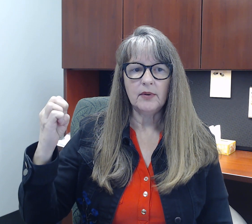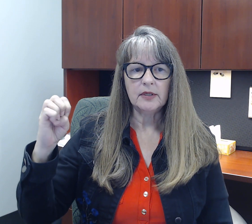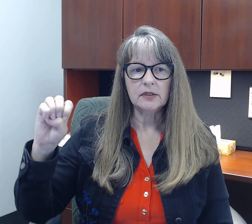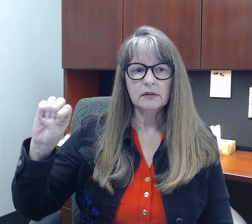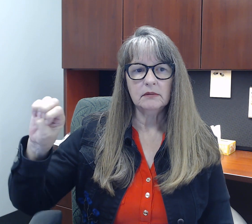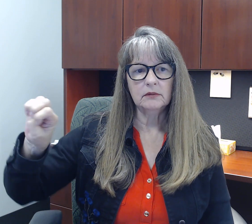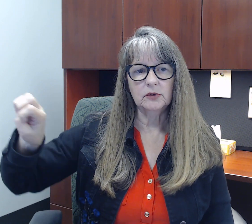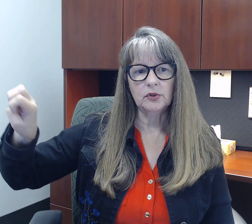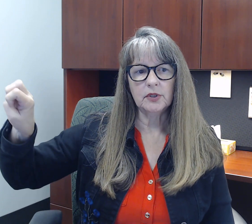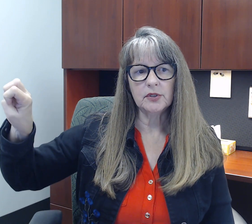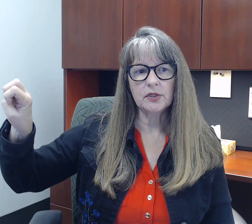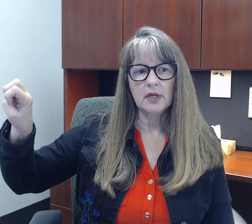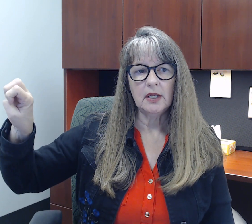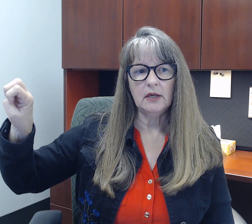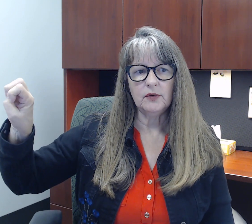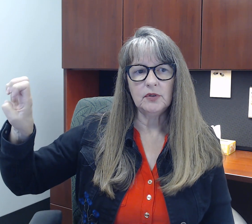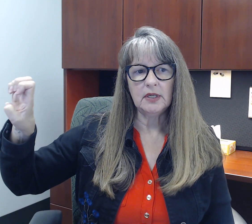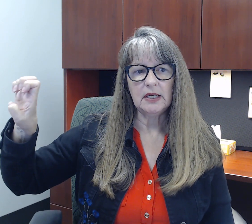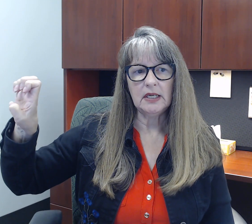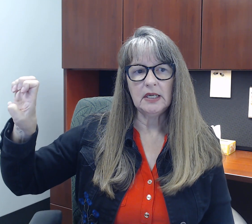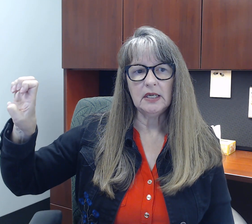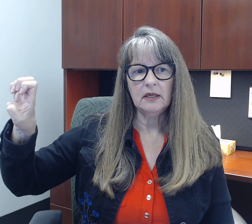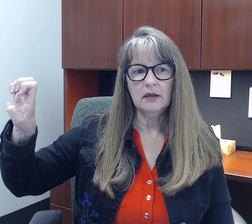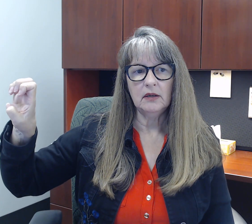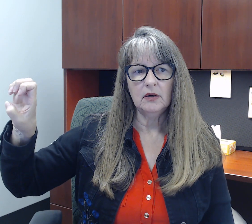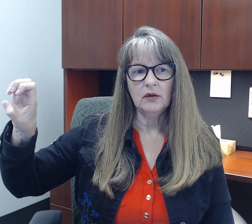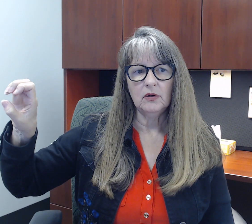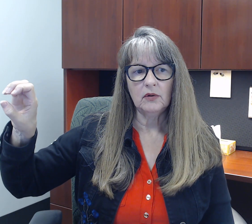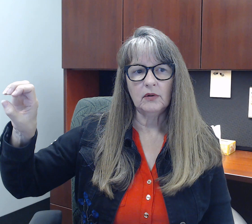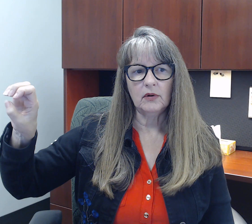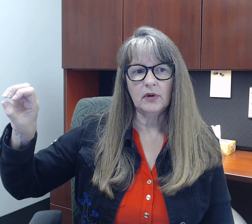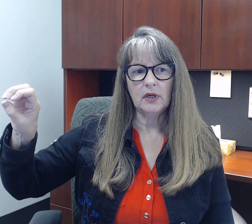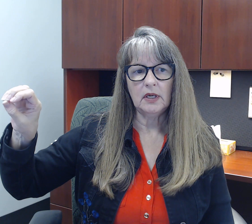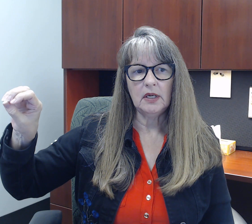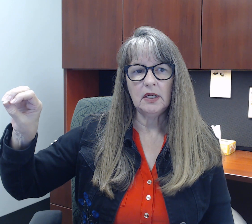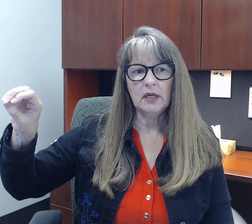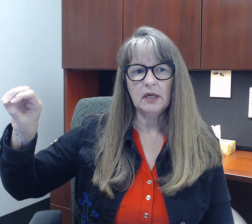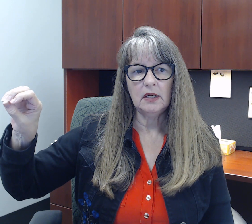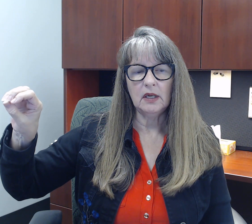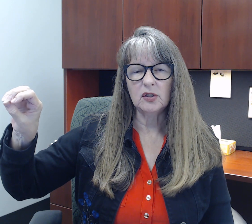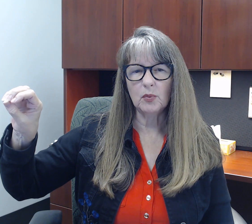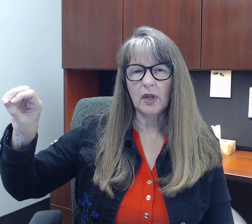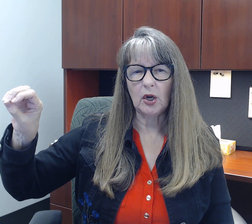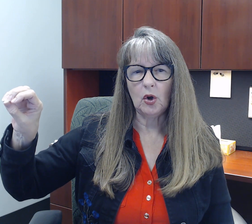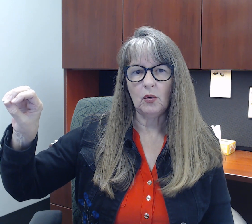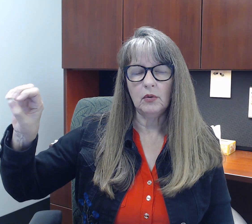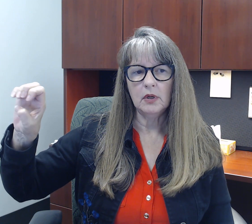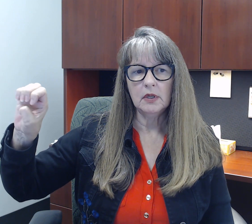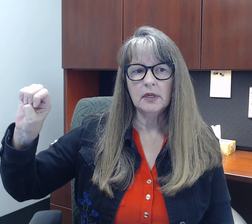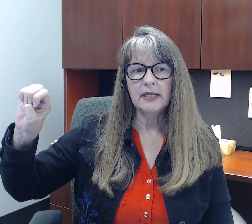it looks. If you did E or E, it looks more like an O.